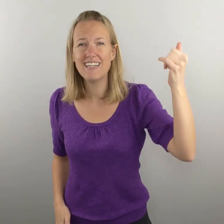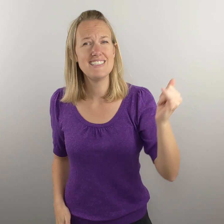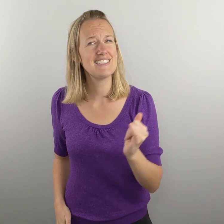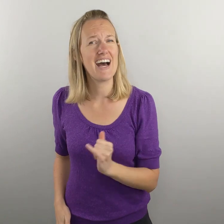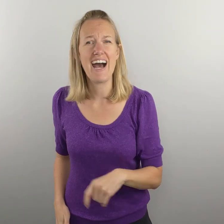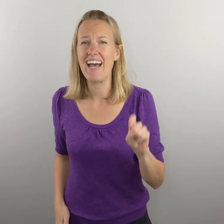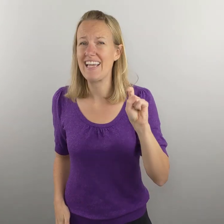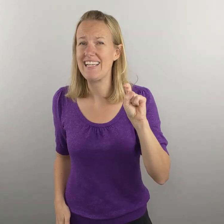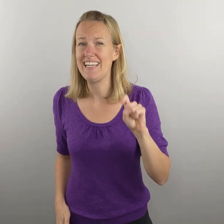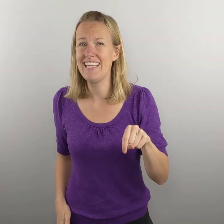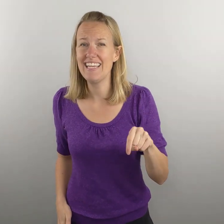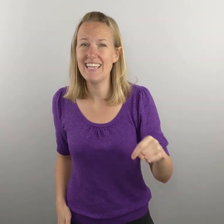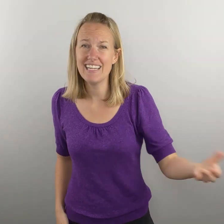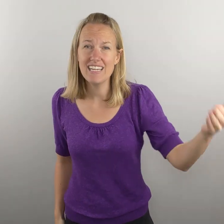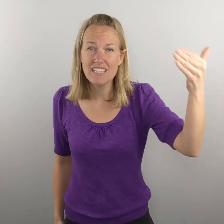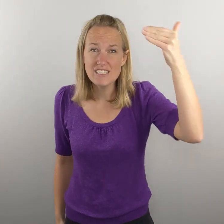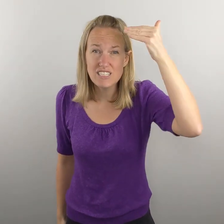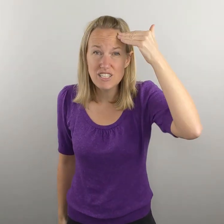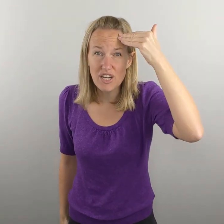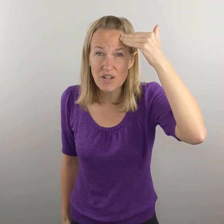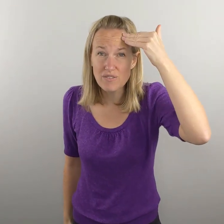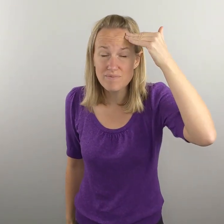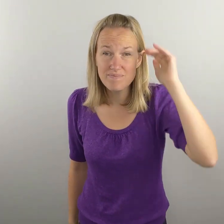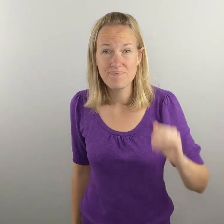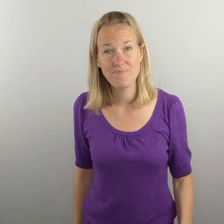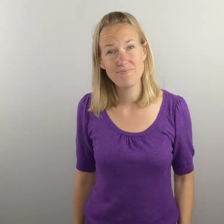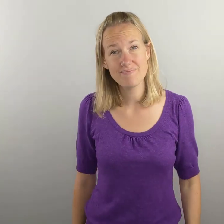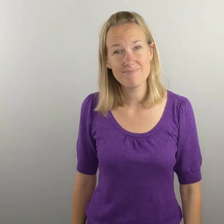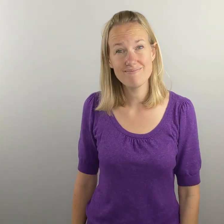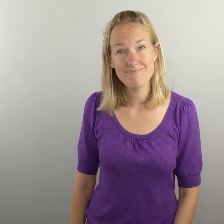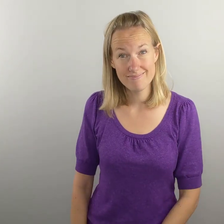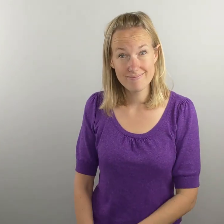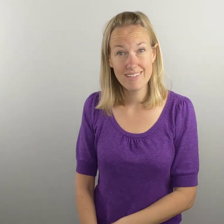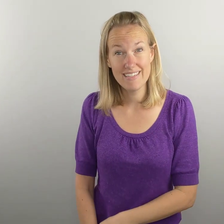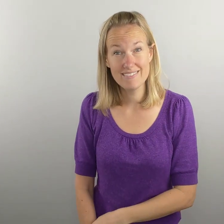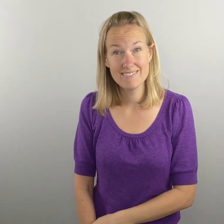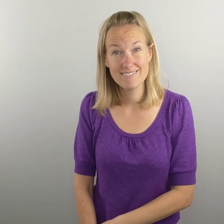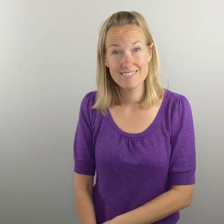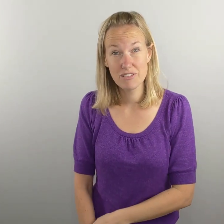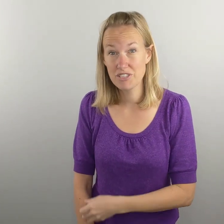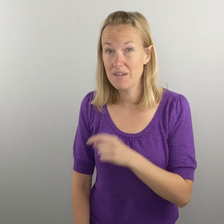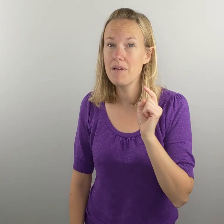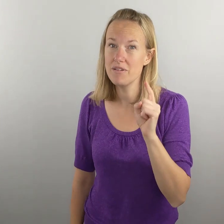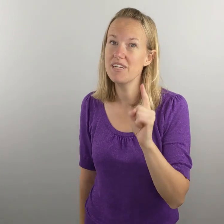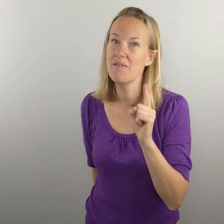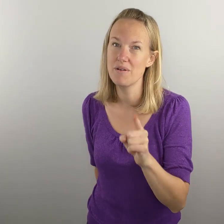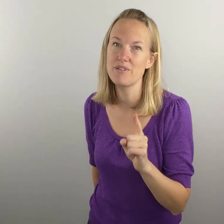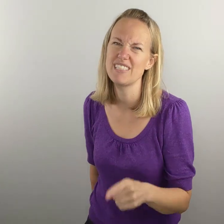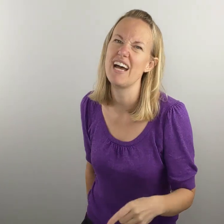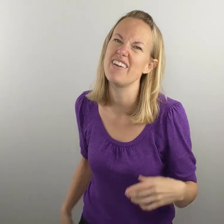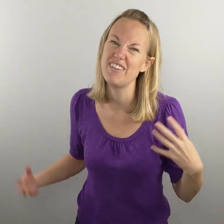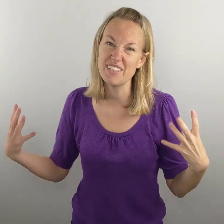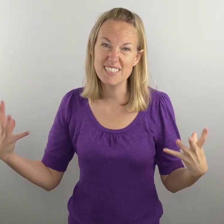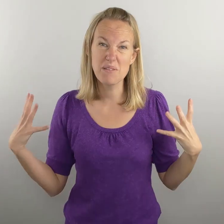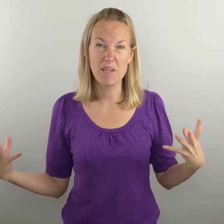because I need to know. Okay, should we maybe try it one more time? I know this is the